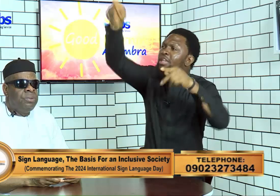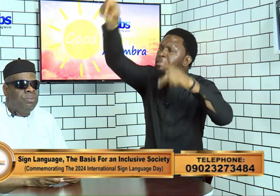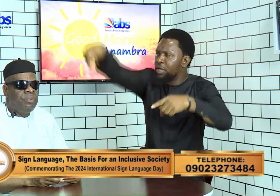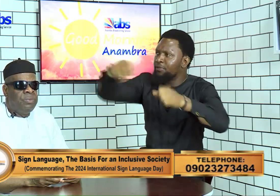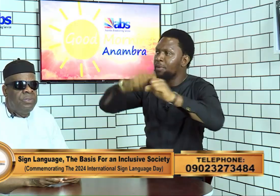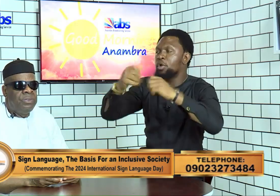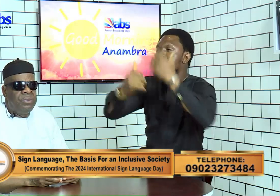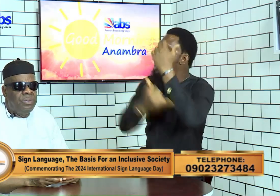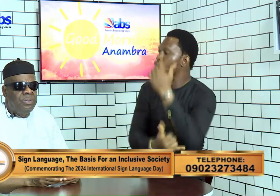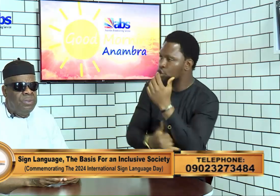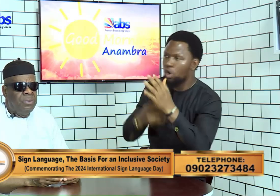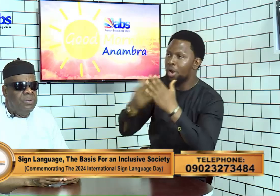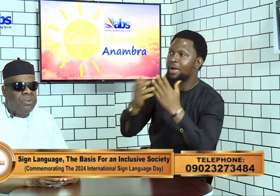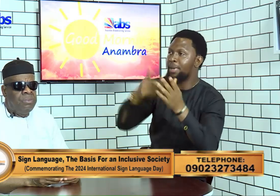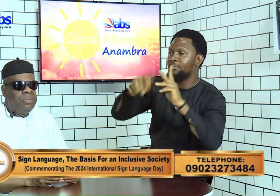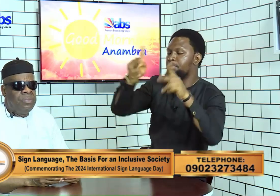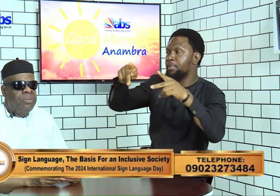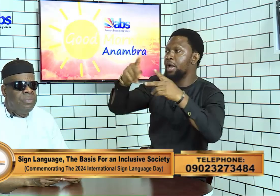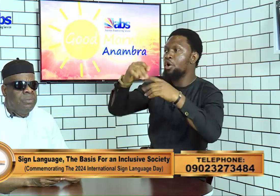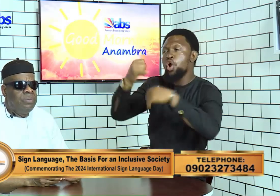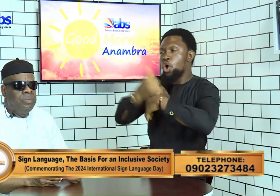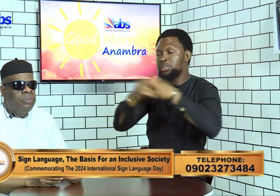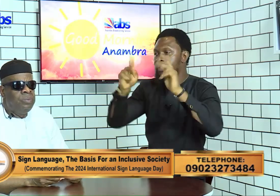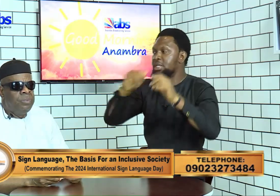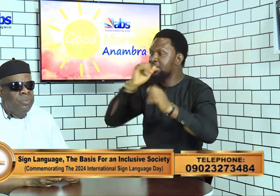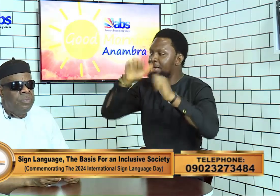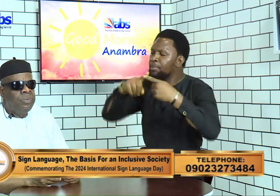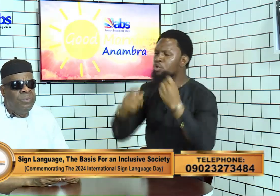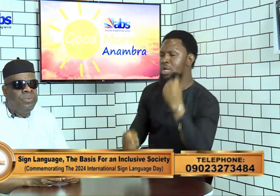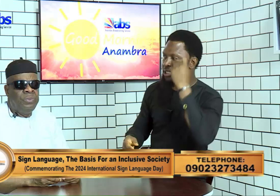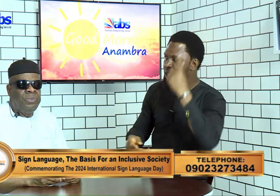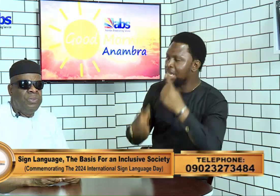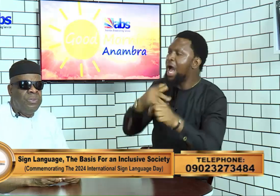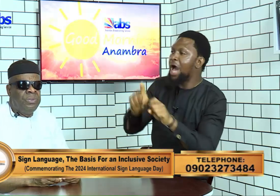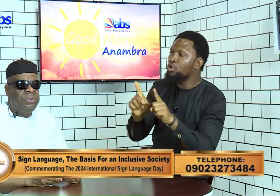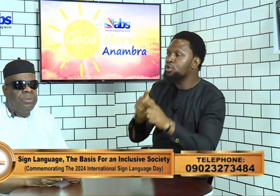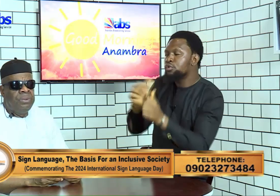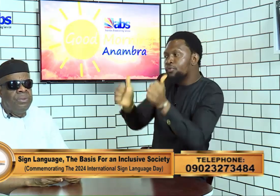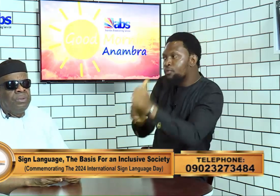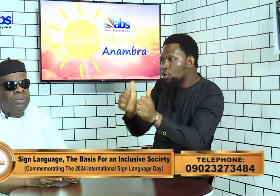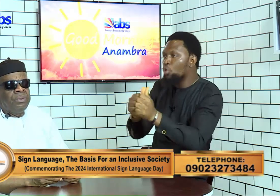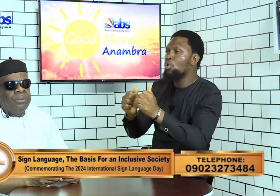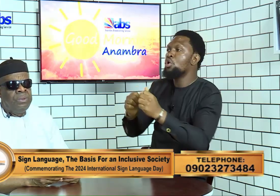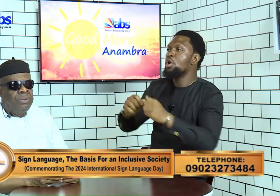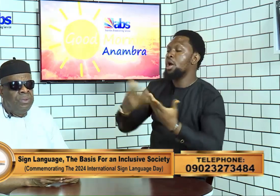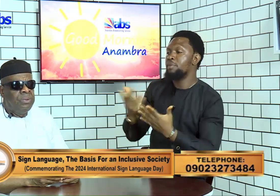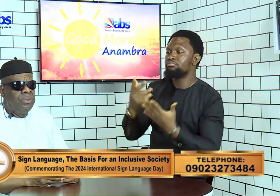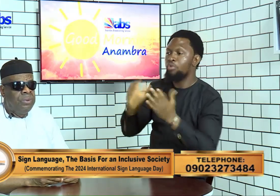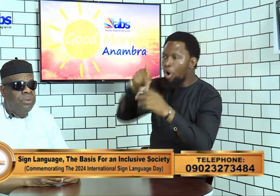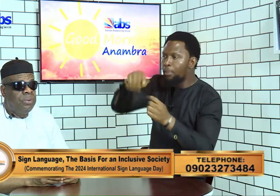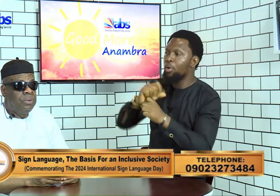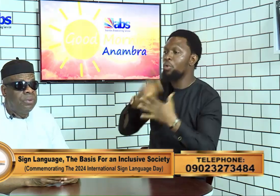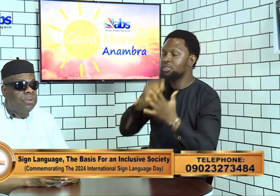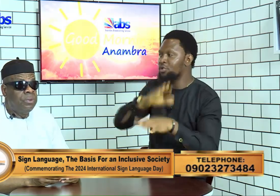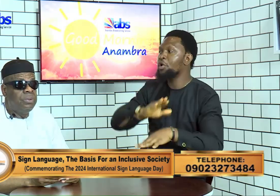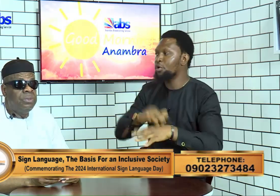the other person from the other country or wherever part of the country person is can able to understand, and also to follow